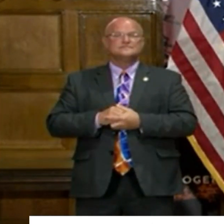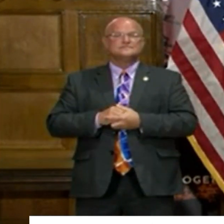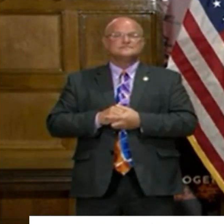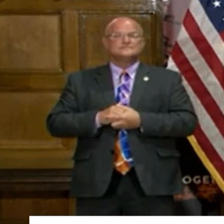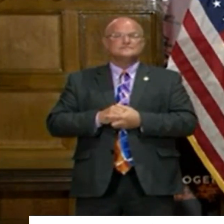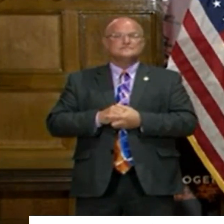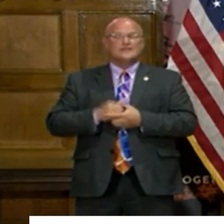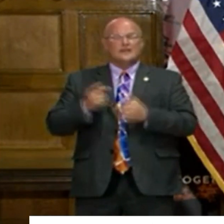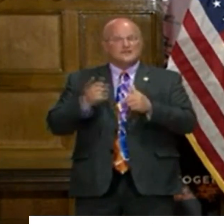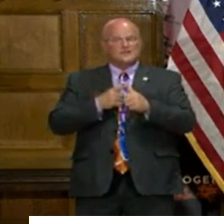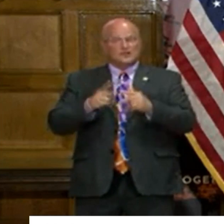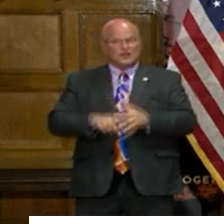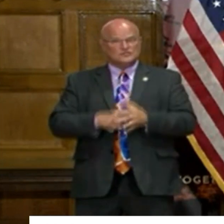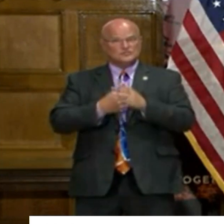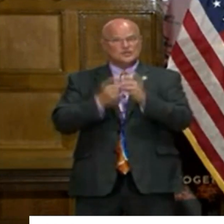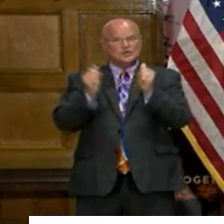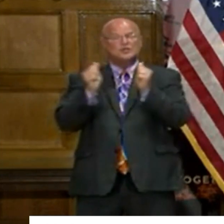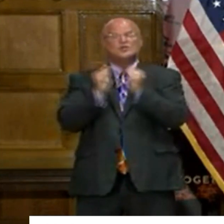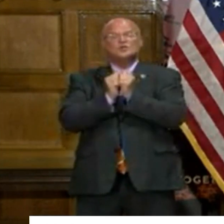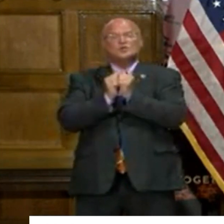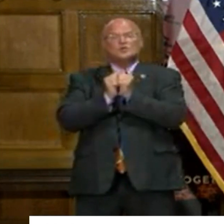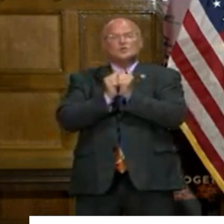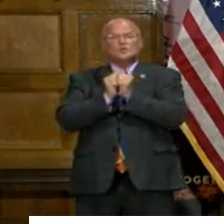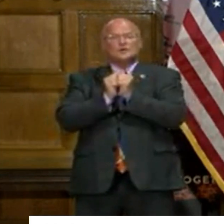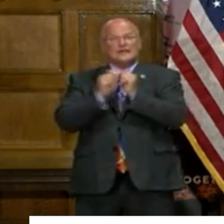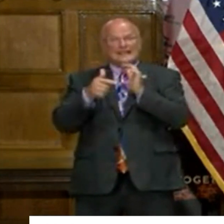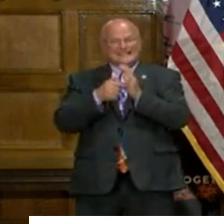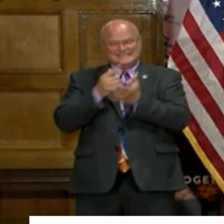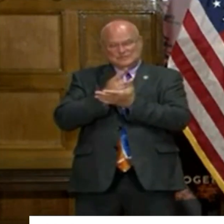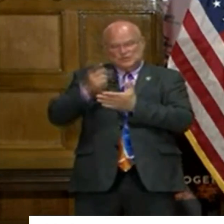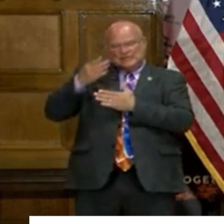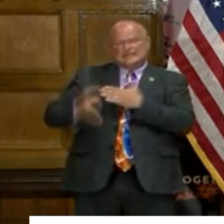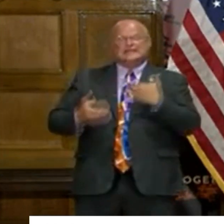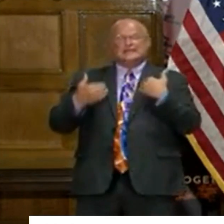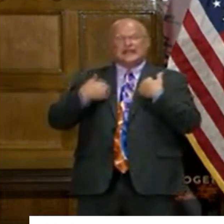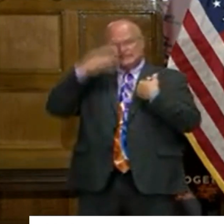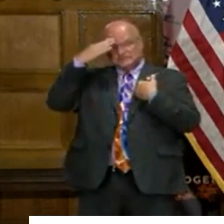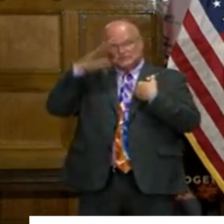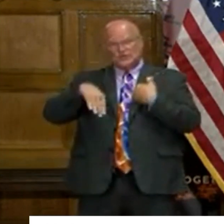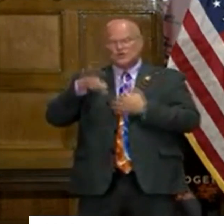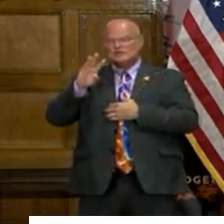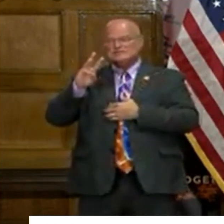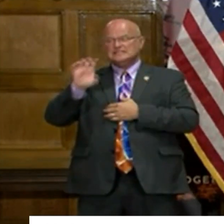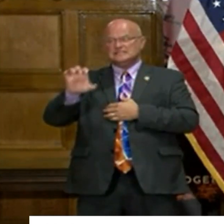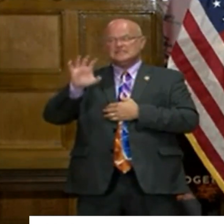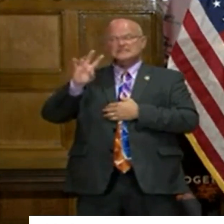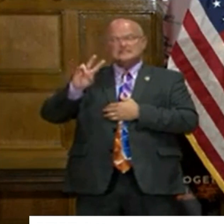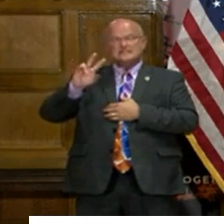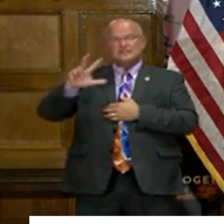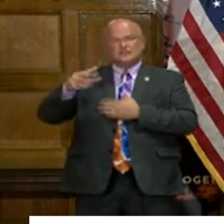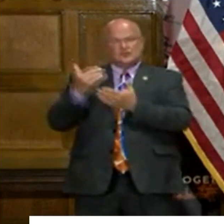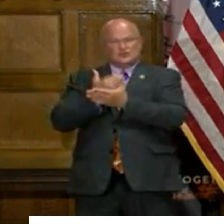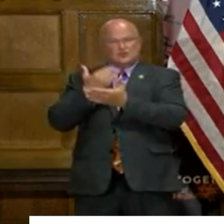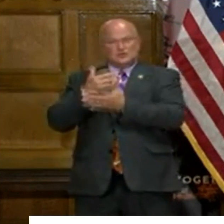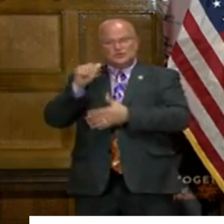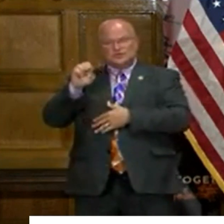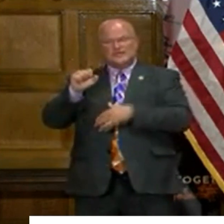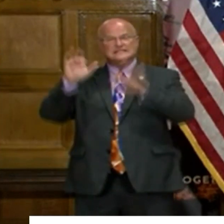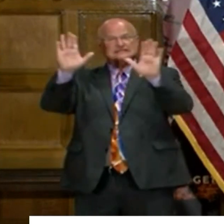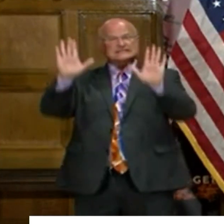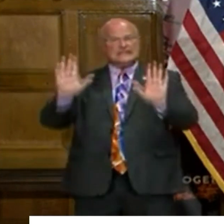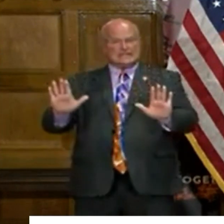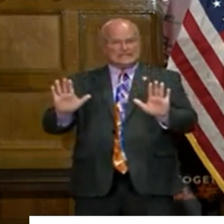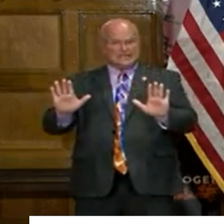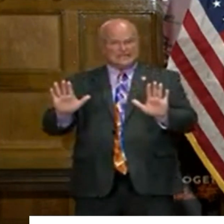and I'll first start with this weekend. We had, as you know, 673 new cases on Sunday.